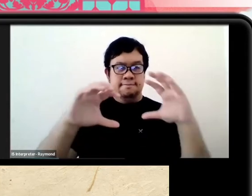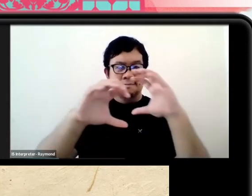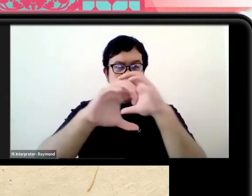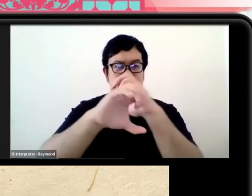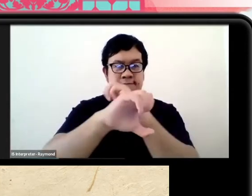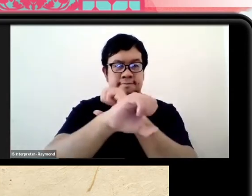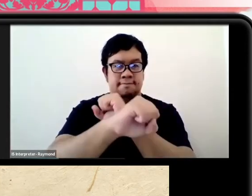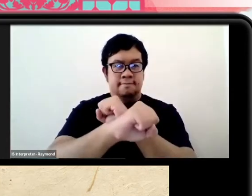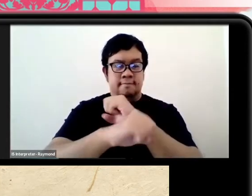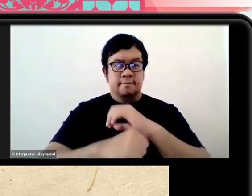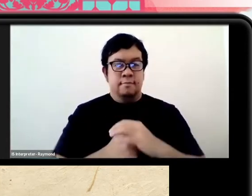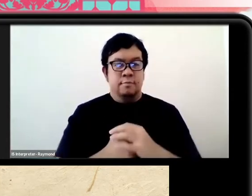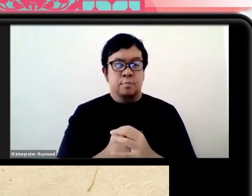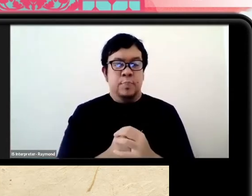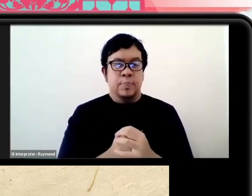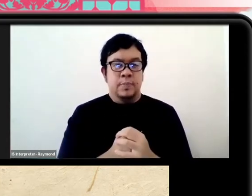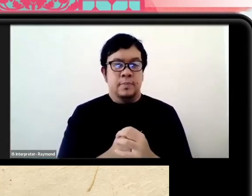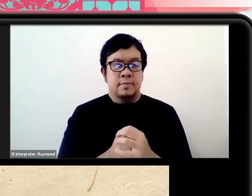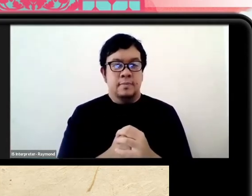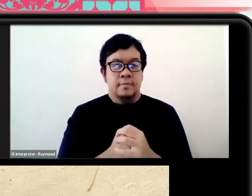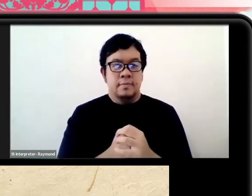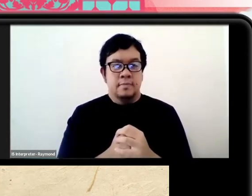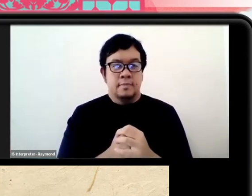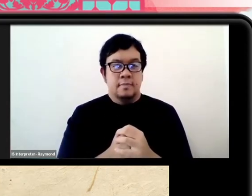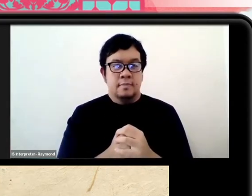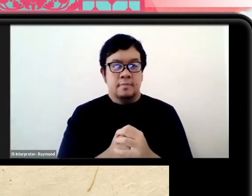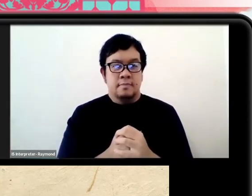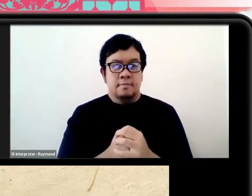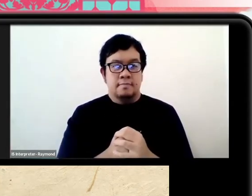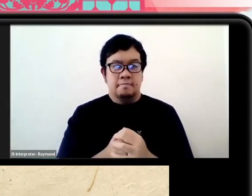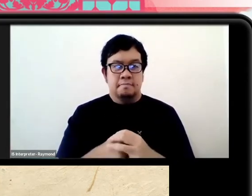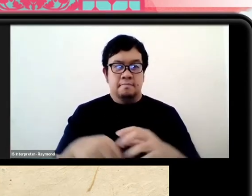Were the plates still on the table?